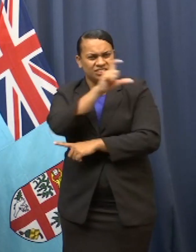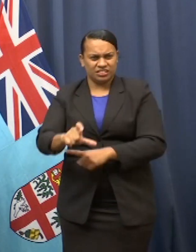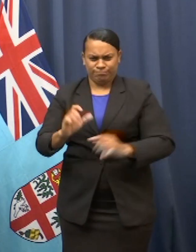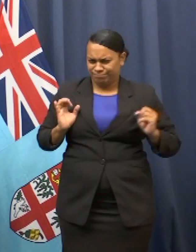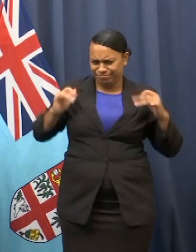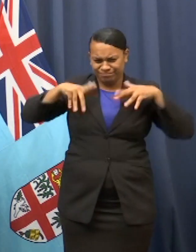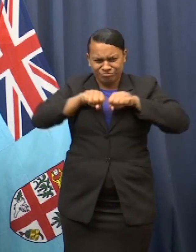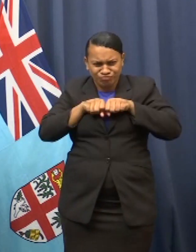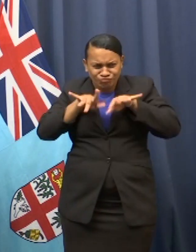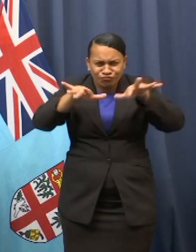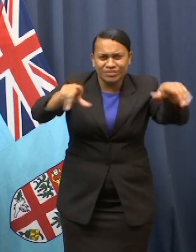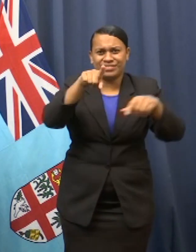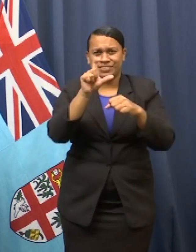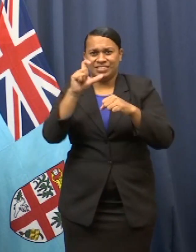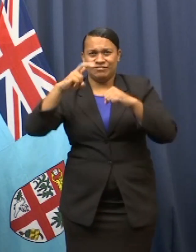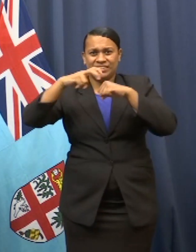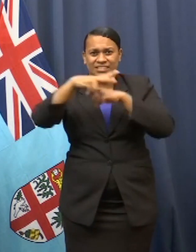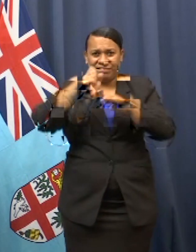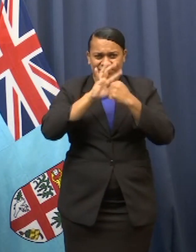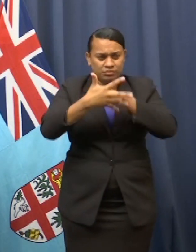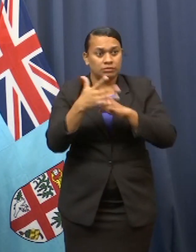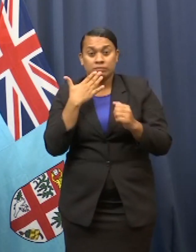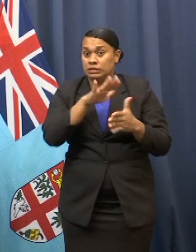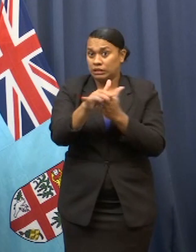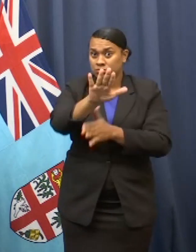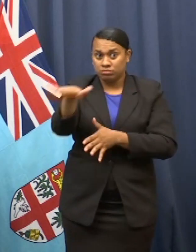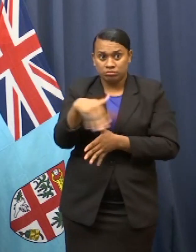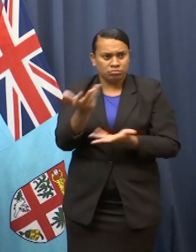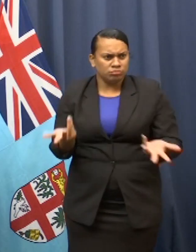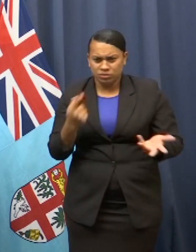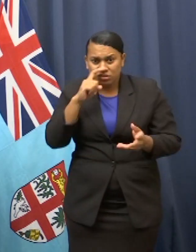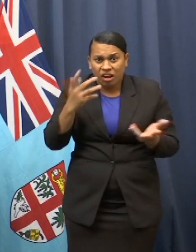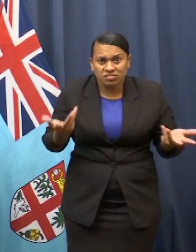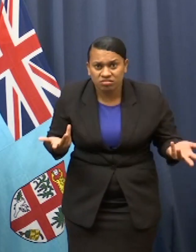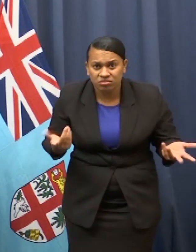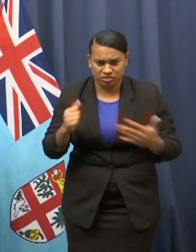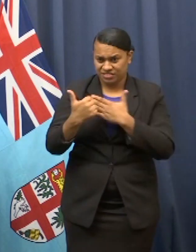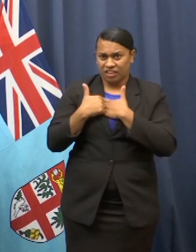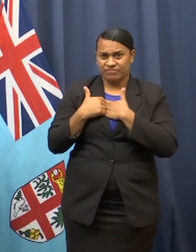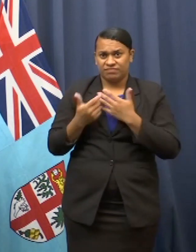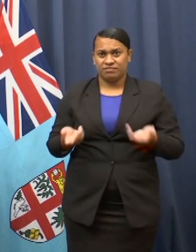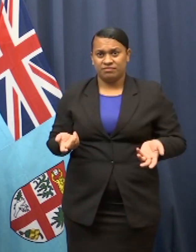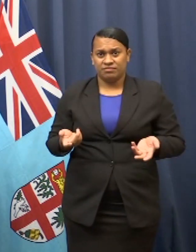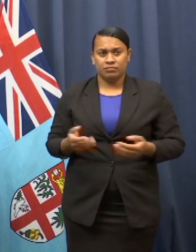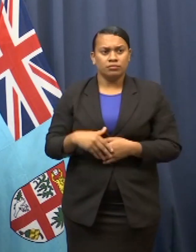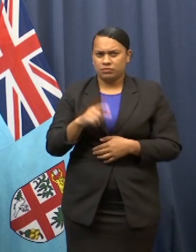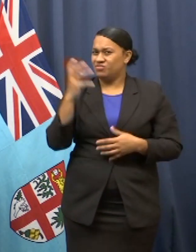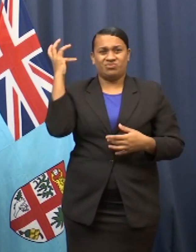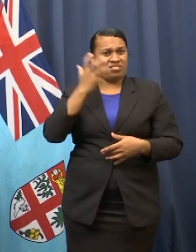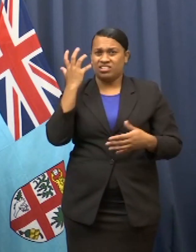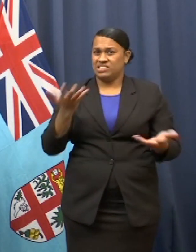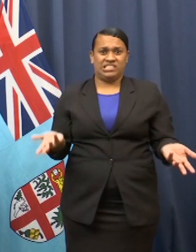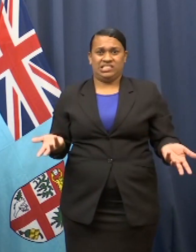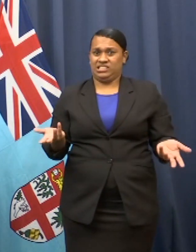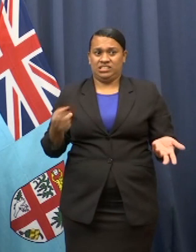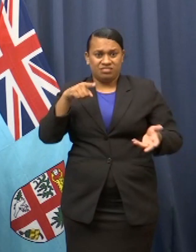our country by example. Because if you can't operate safely, I'm sorry to say, at the end